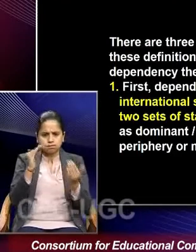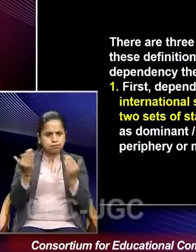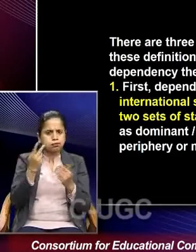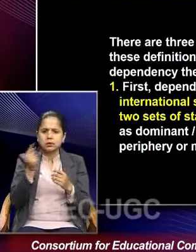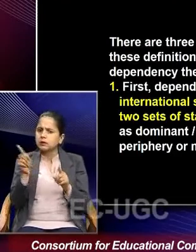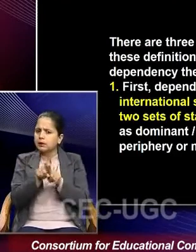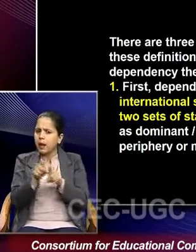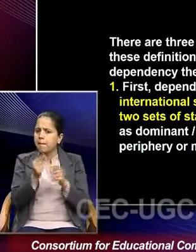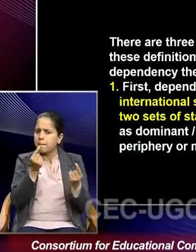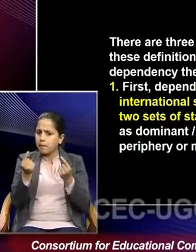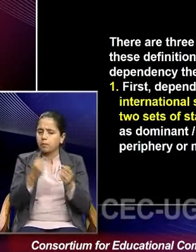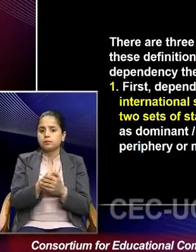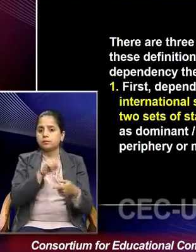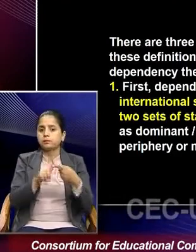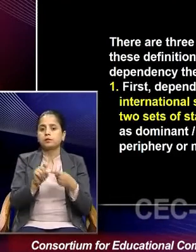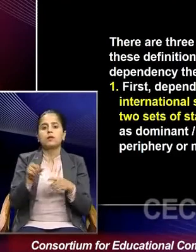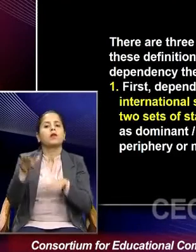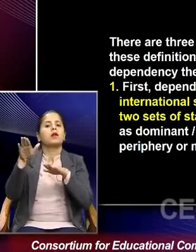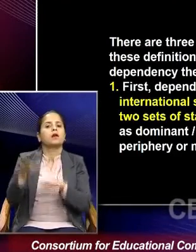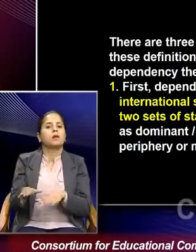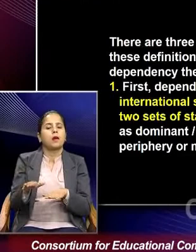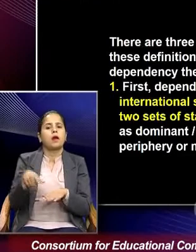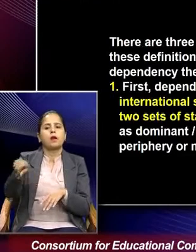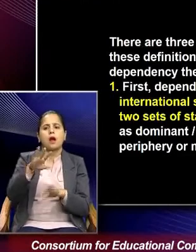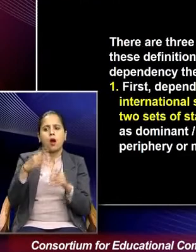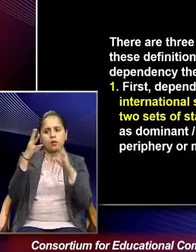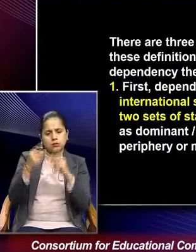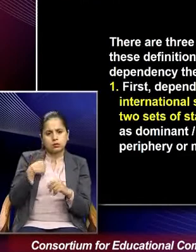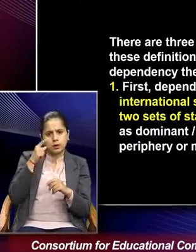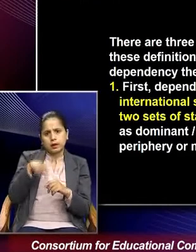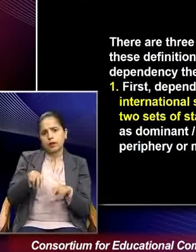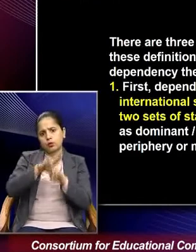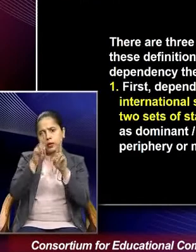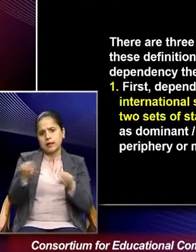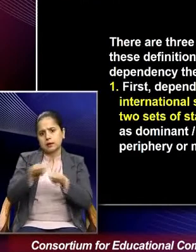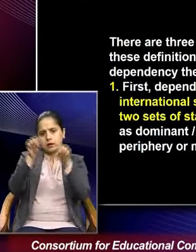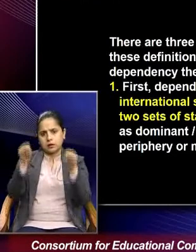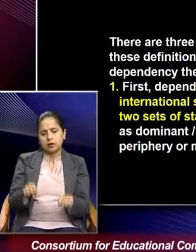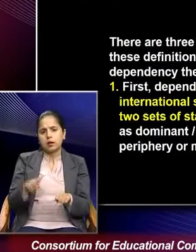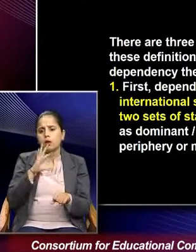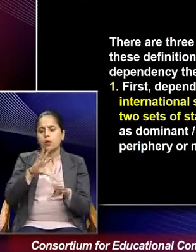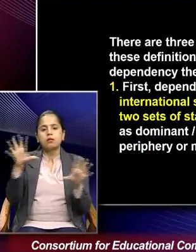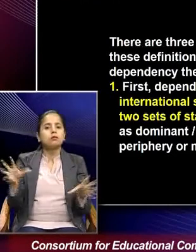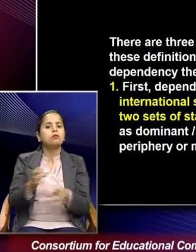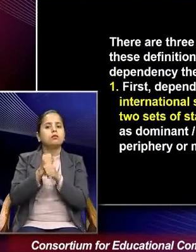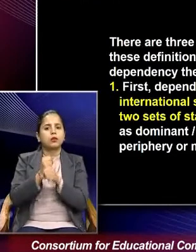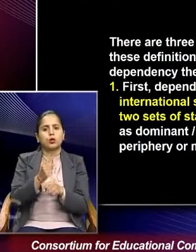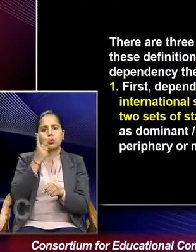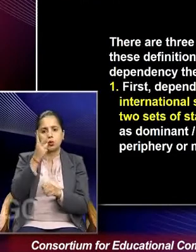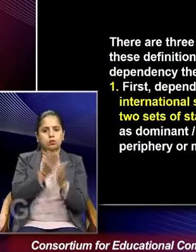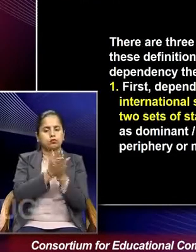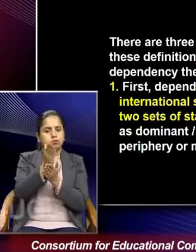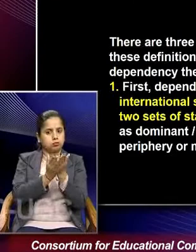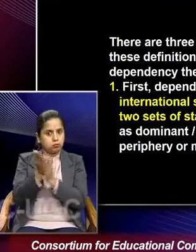The first one is dependency characterizes the international system as comprised of two sets of states.